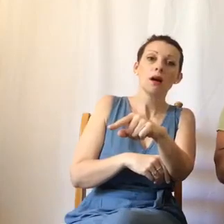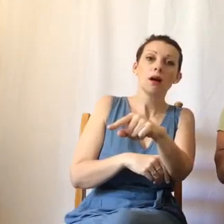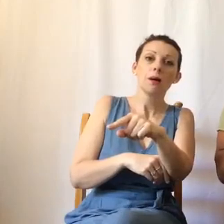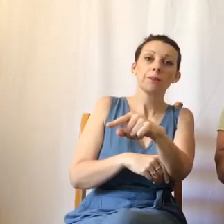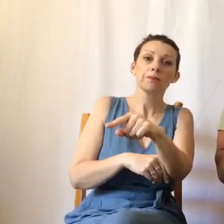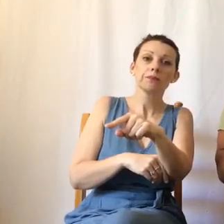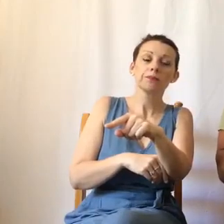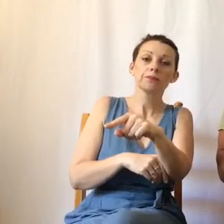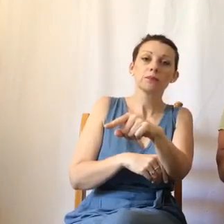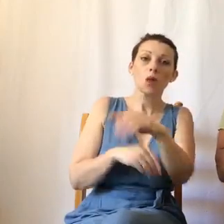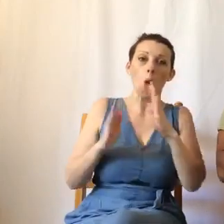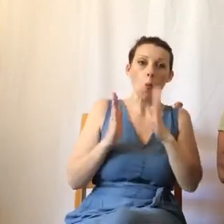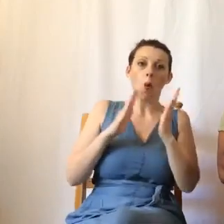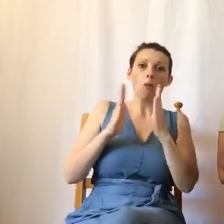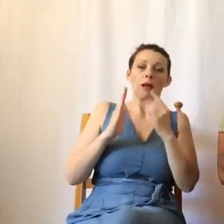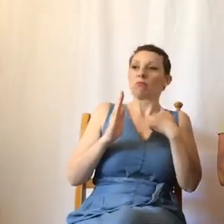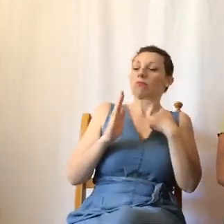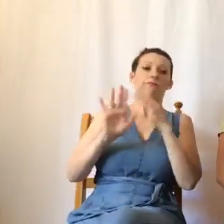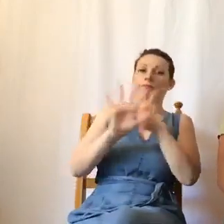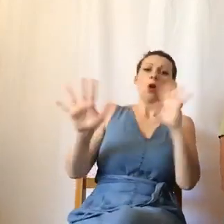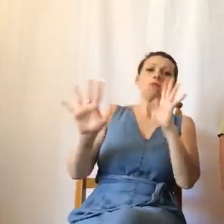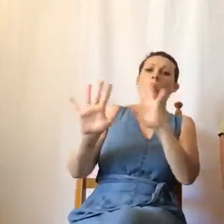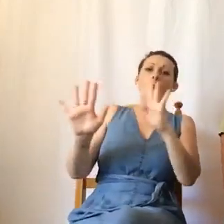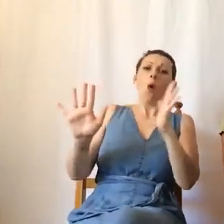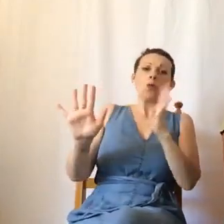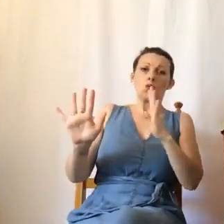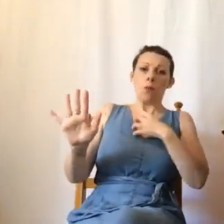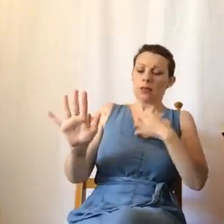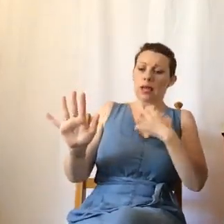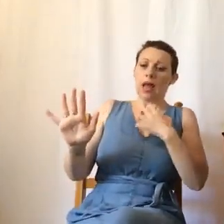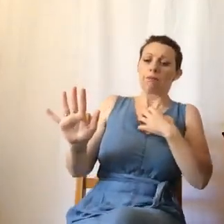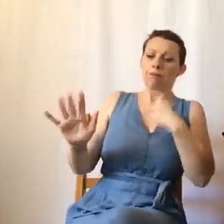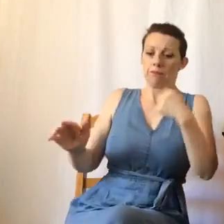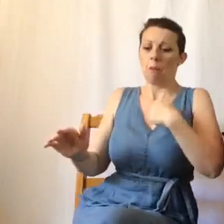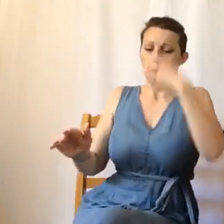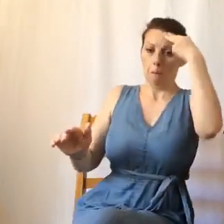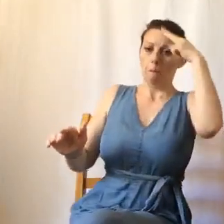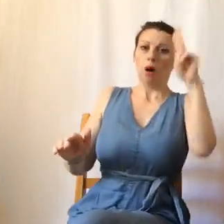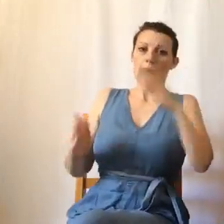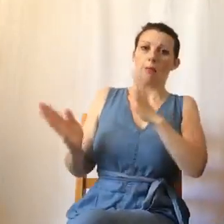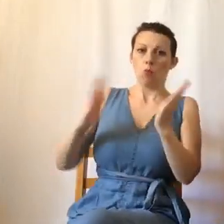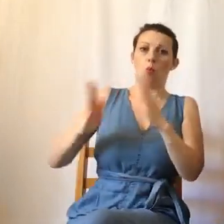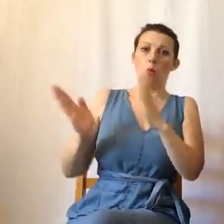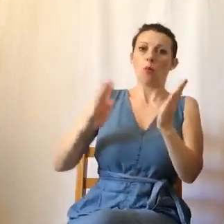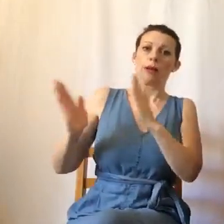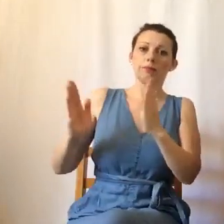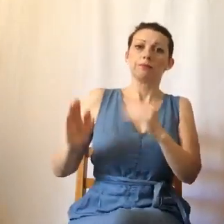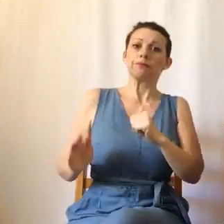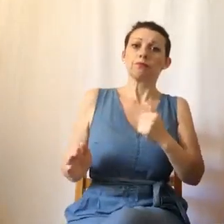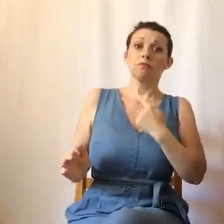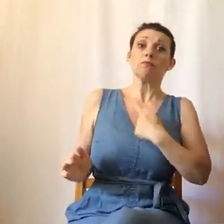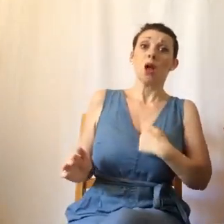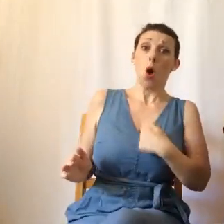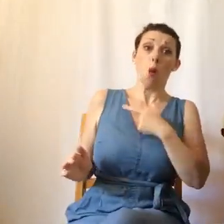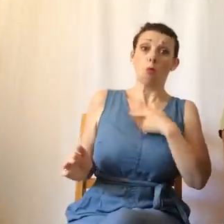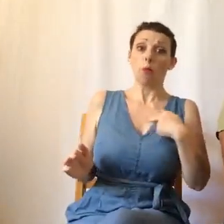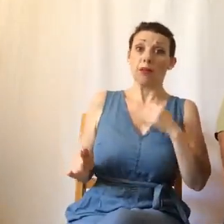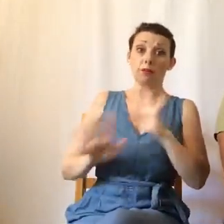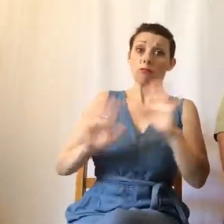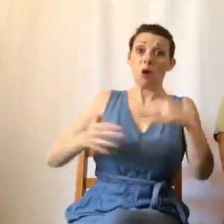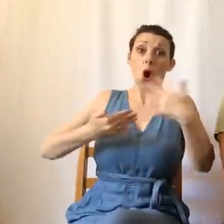"Don't be scared. I'm Woblin. I promise you no harm. You're clearly